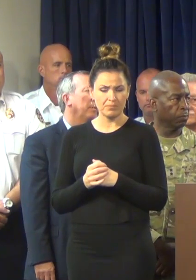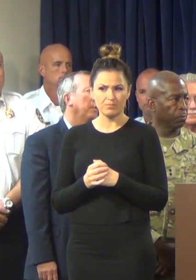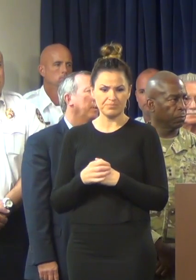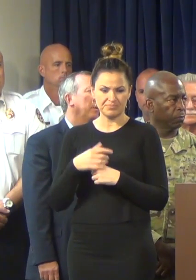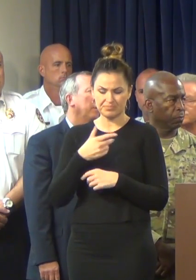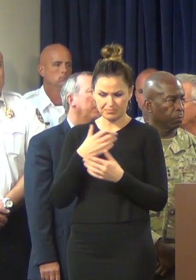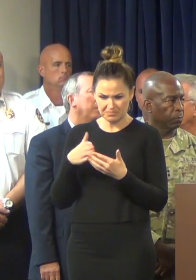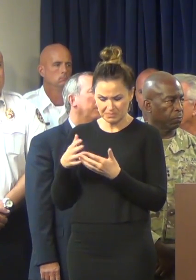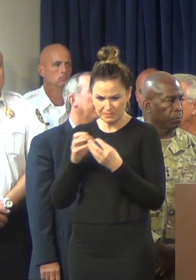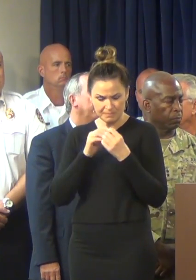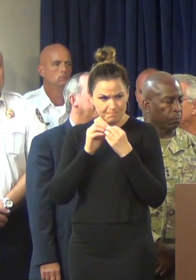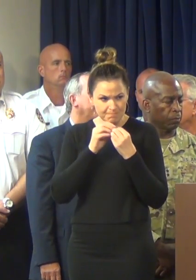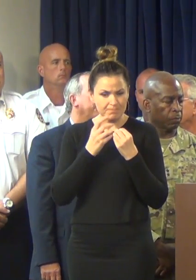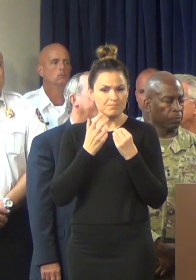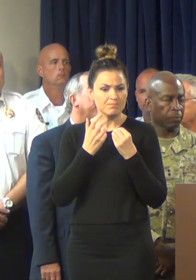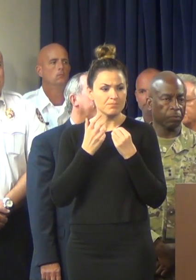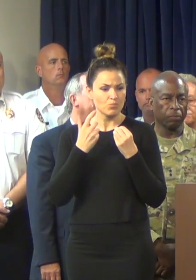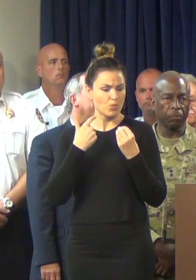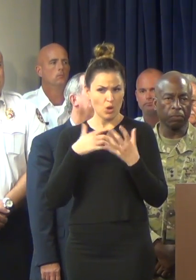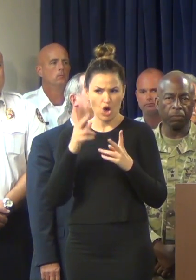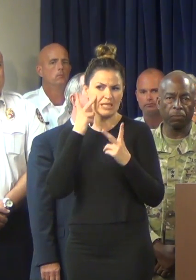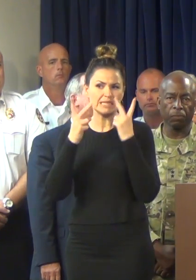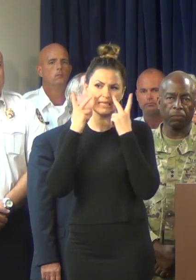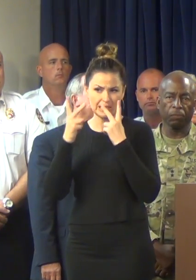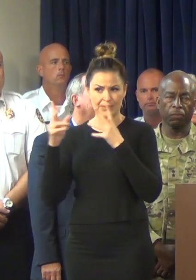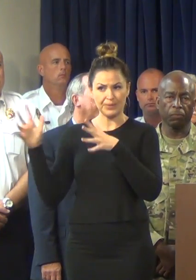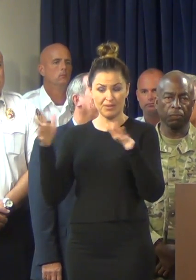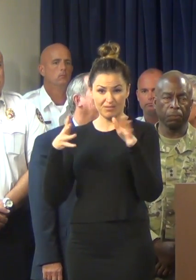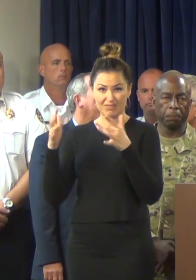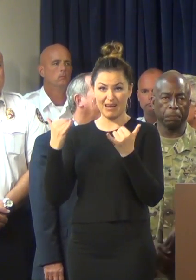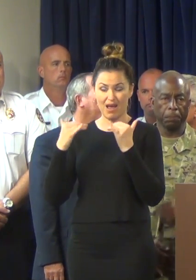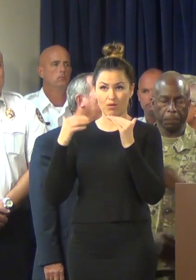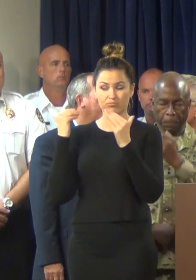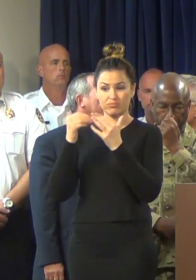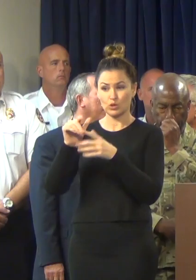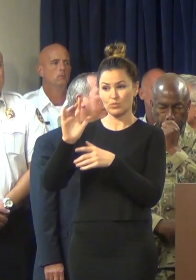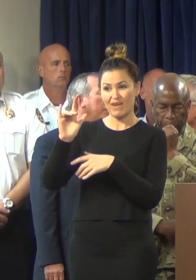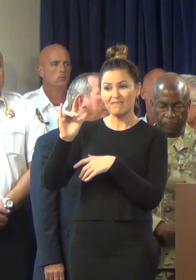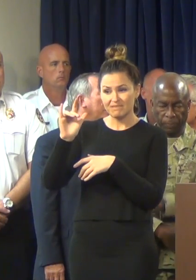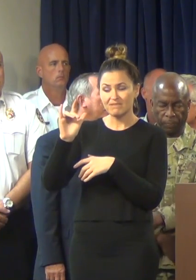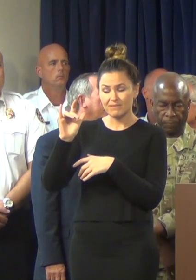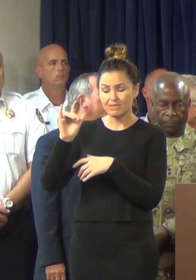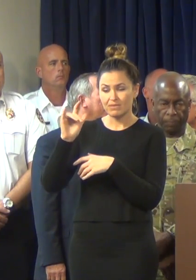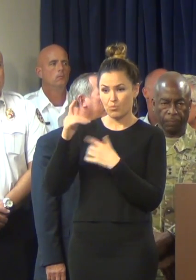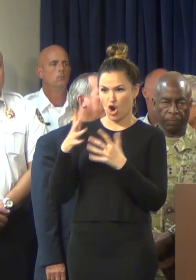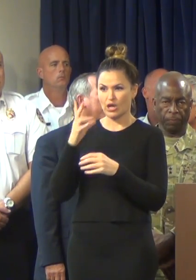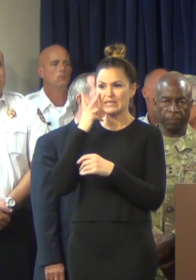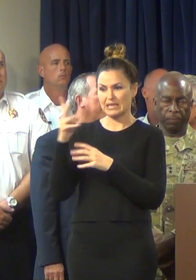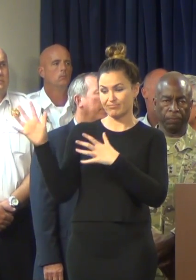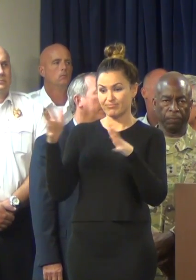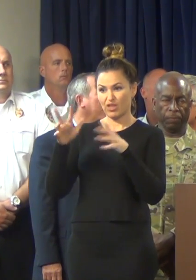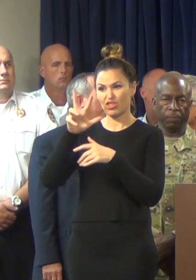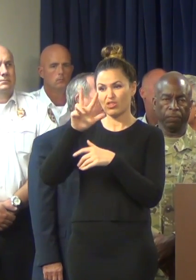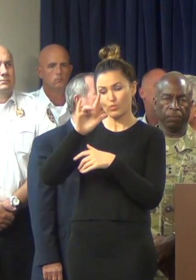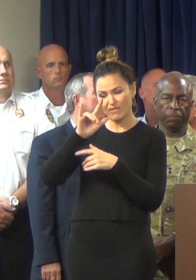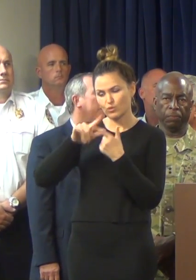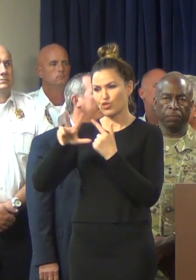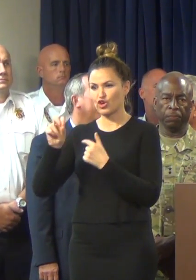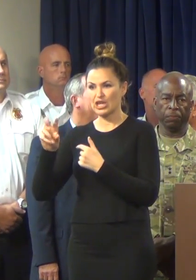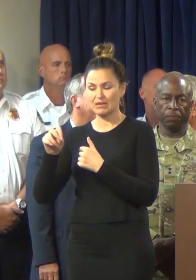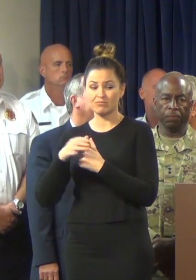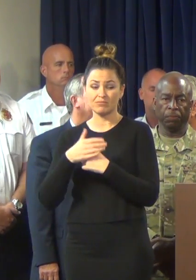Oh, we're already seeing gusts of 25 to the National Weather Service here. We're already seeing gusts of 25 to 30 here.